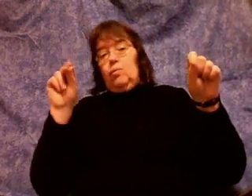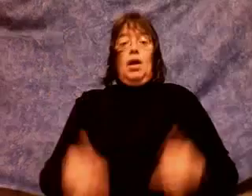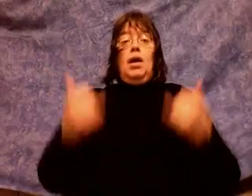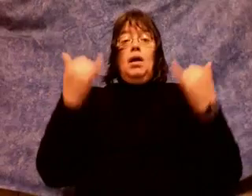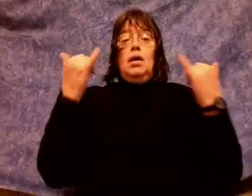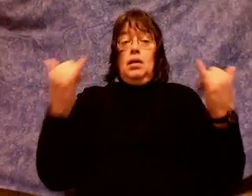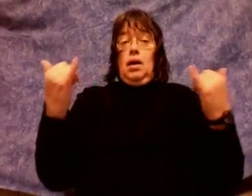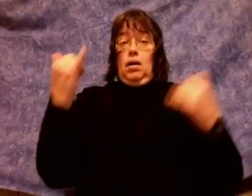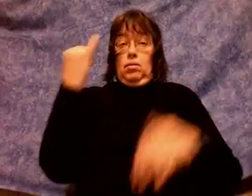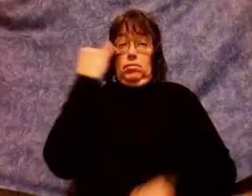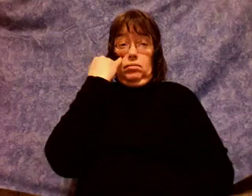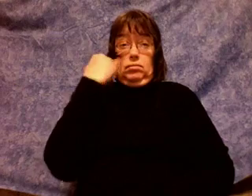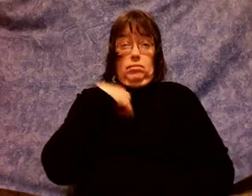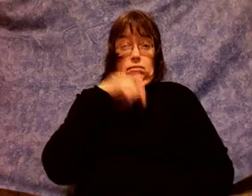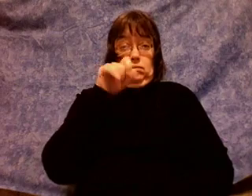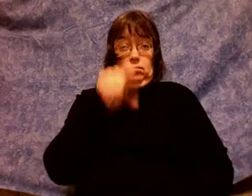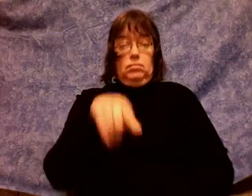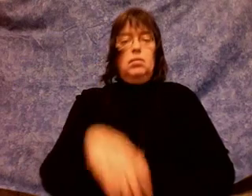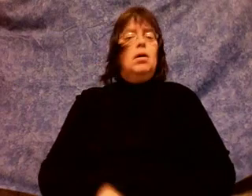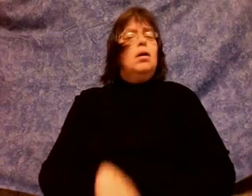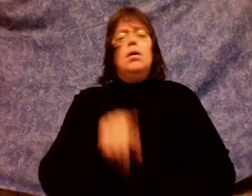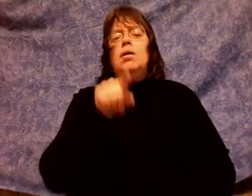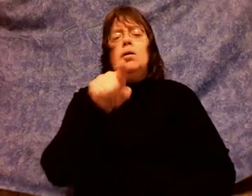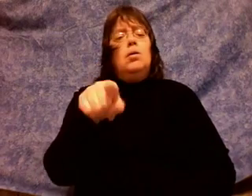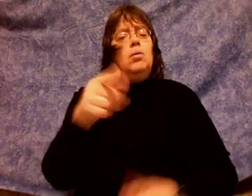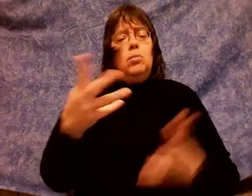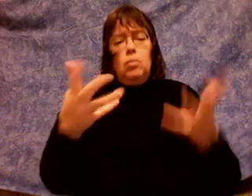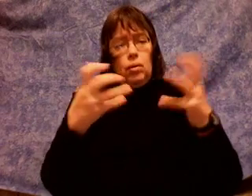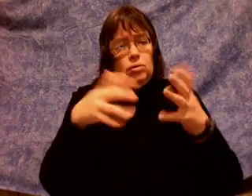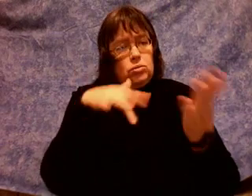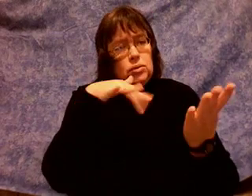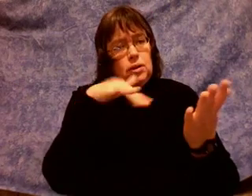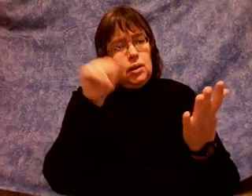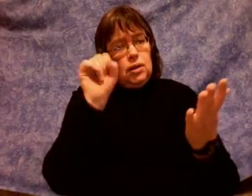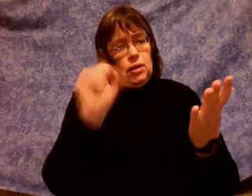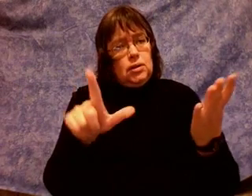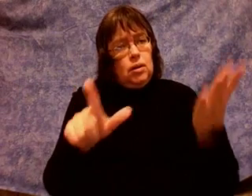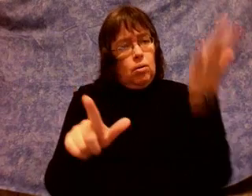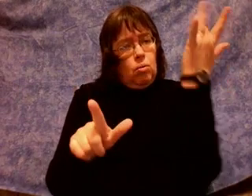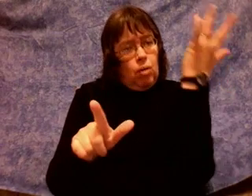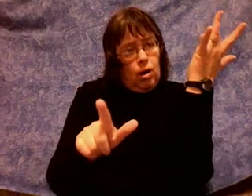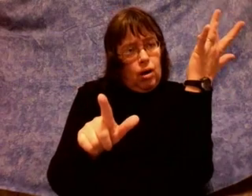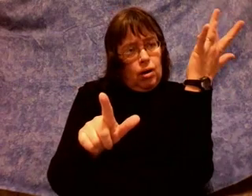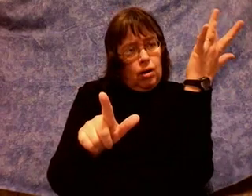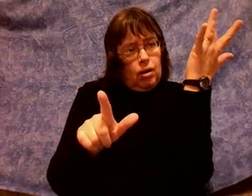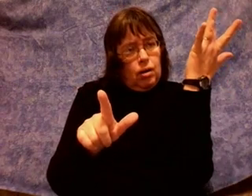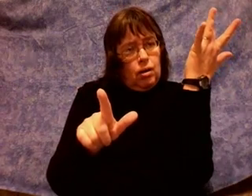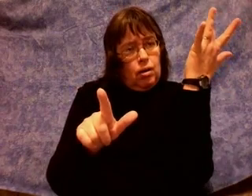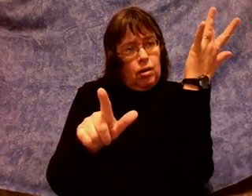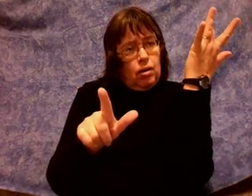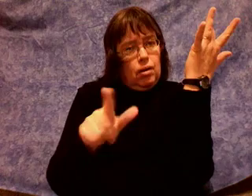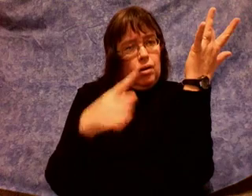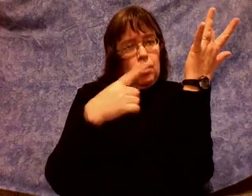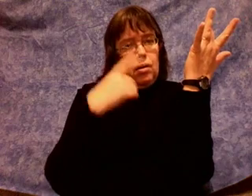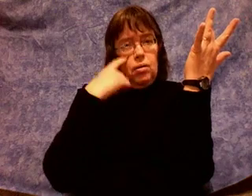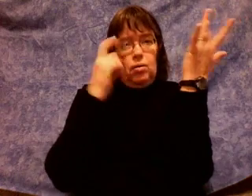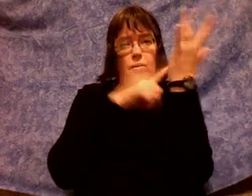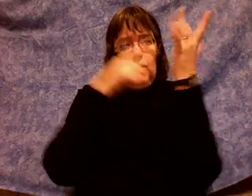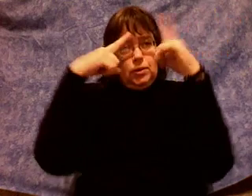no. Now, if I were to ask, why do you want to study ASL?